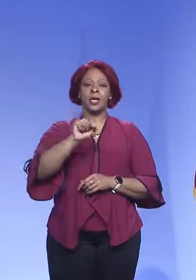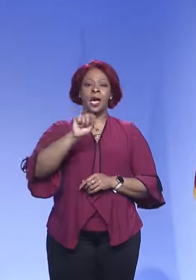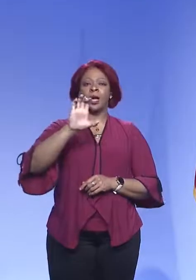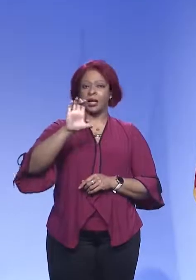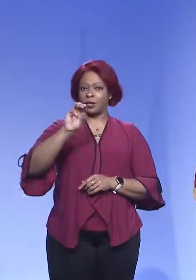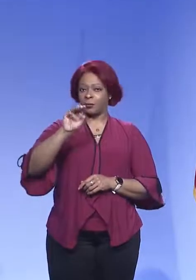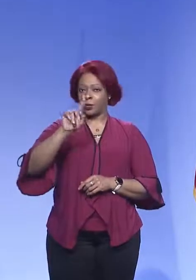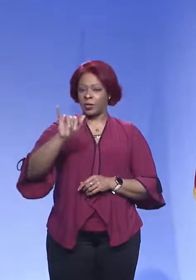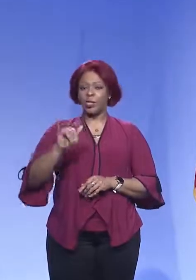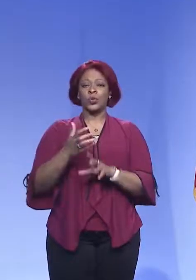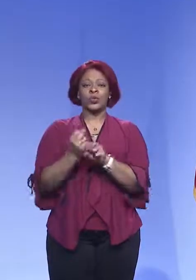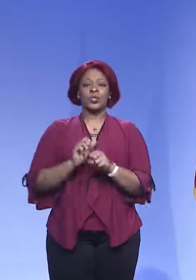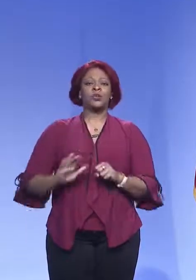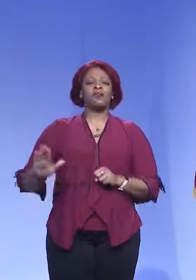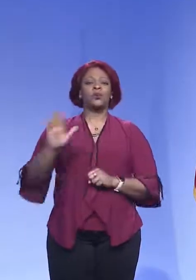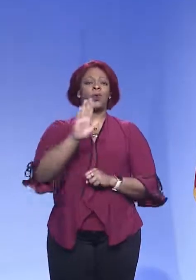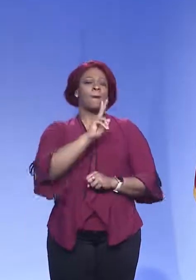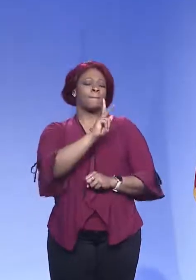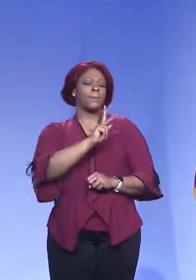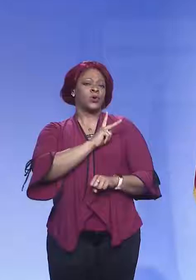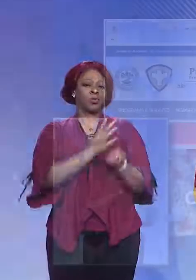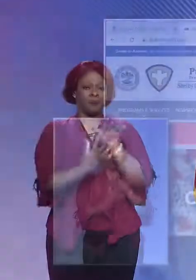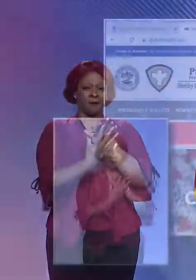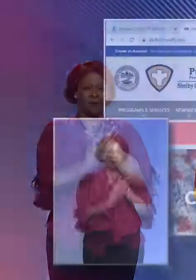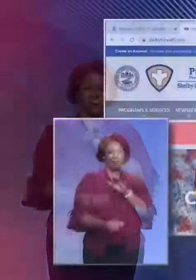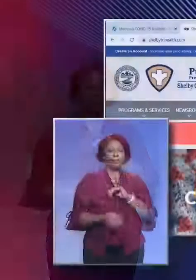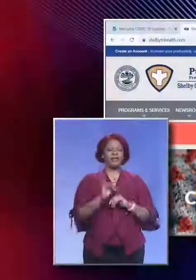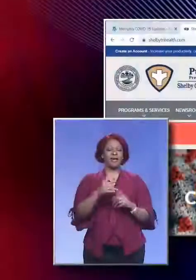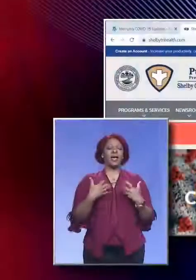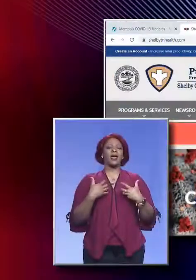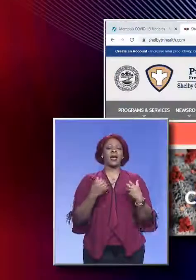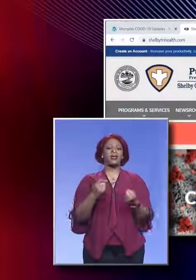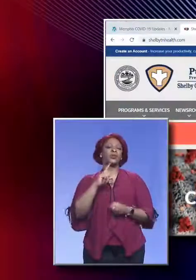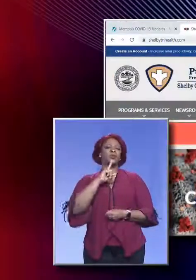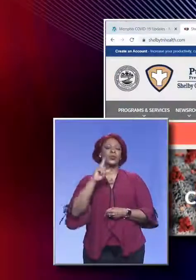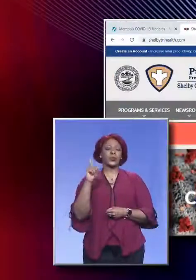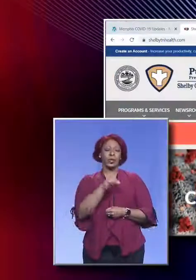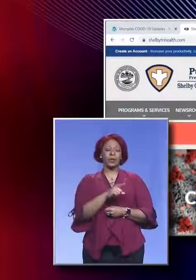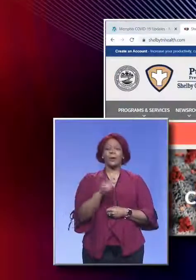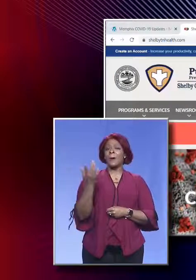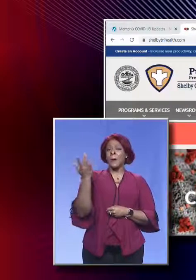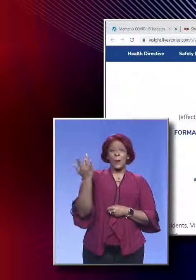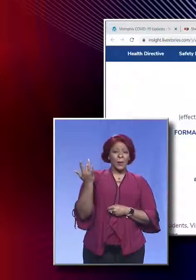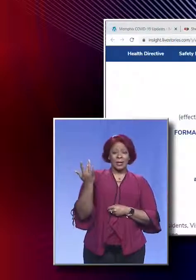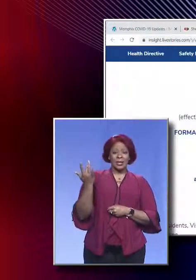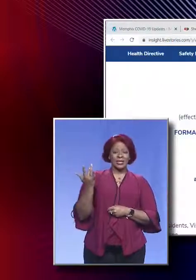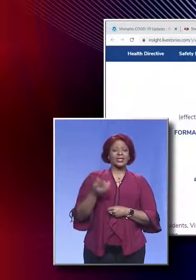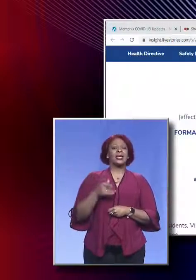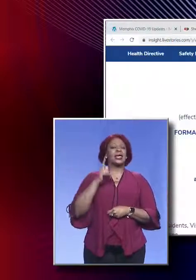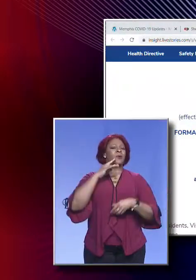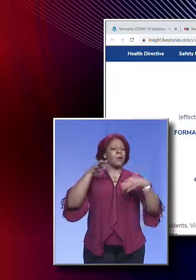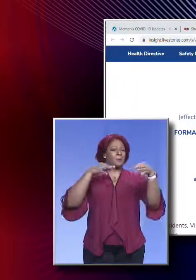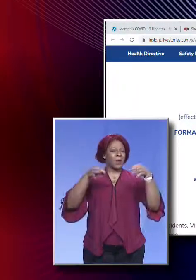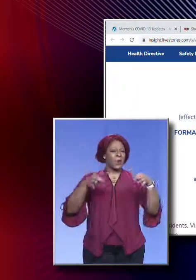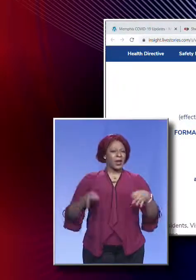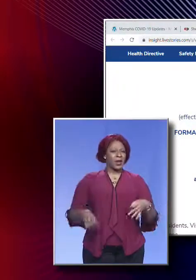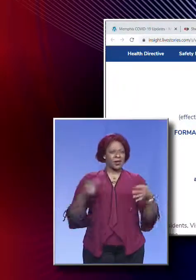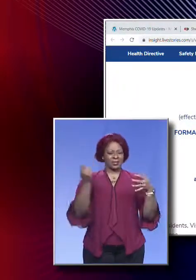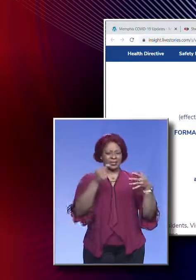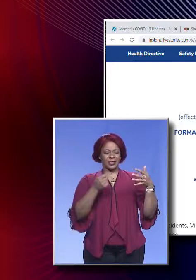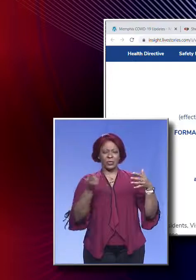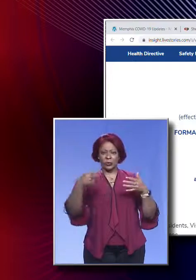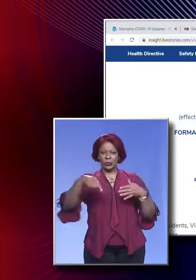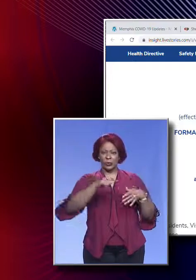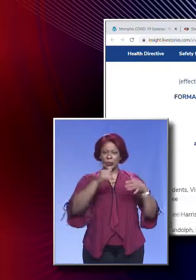community, and obtain your personal copy of this health directive, because it points out things that you as